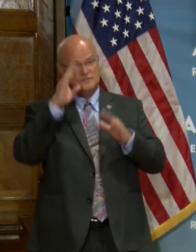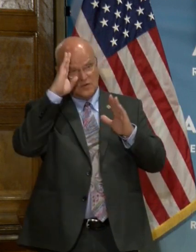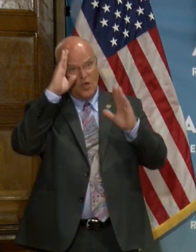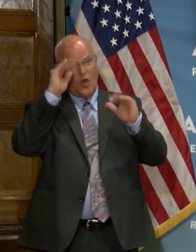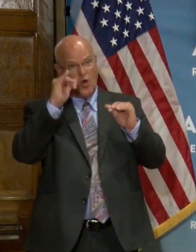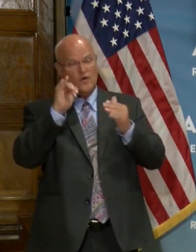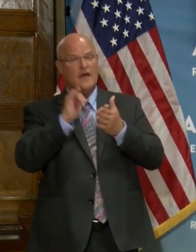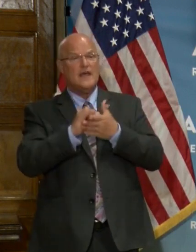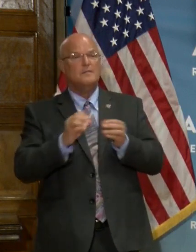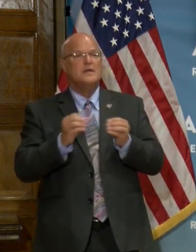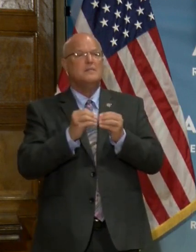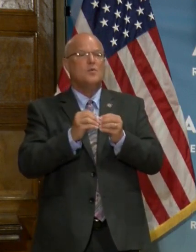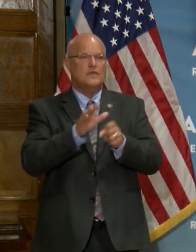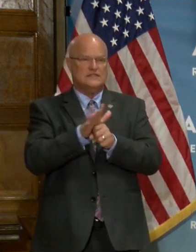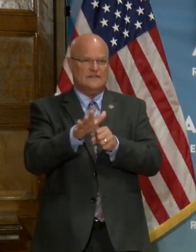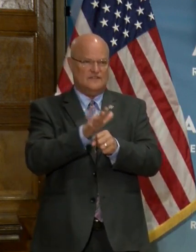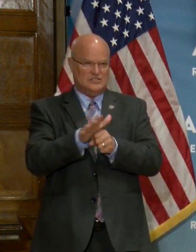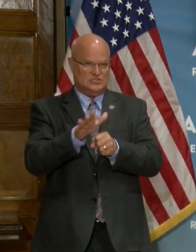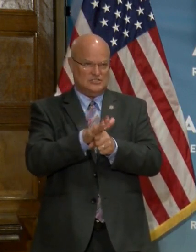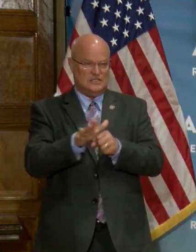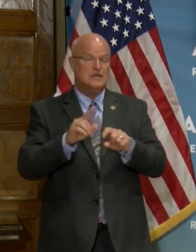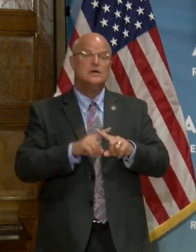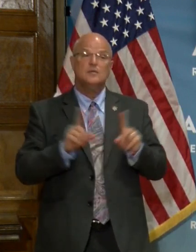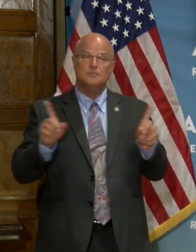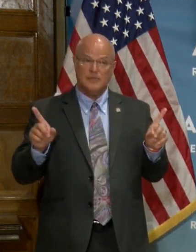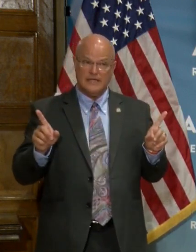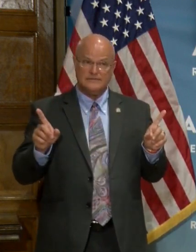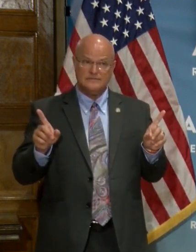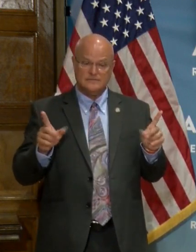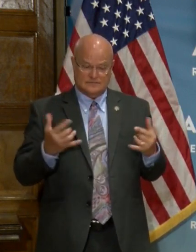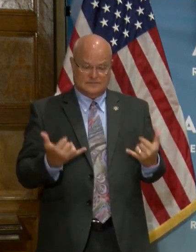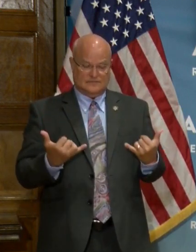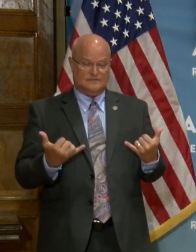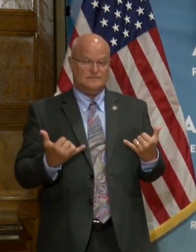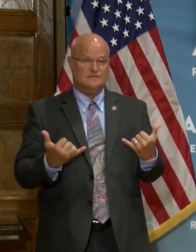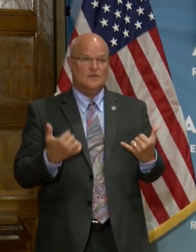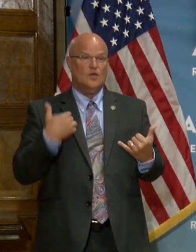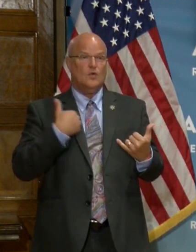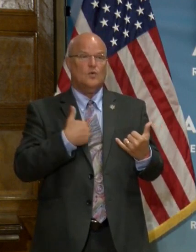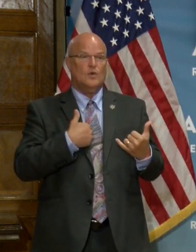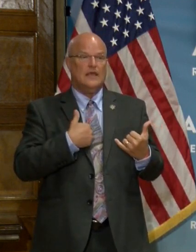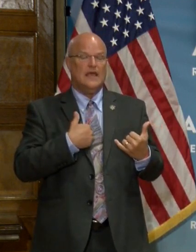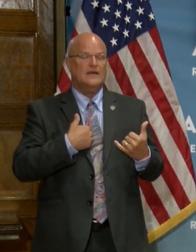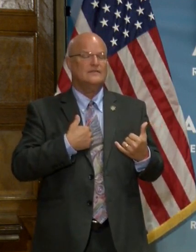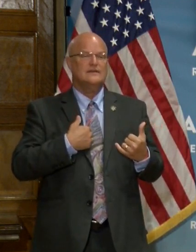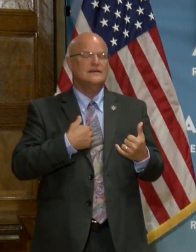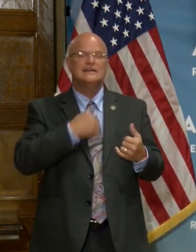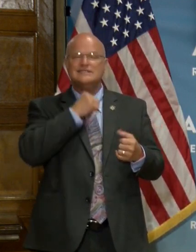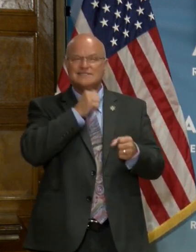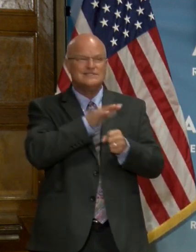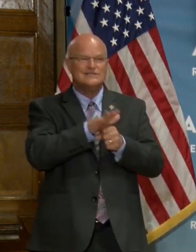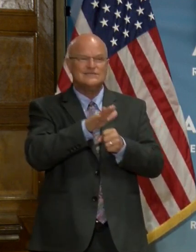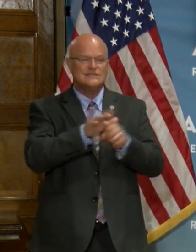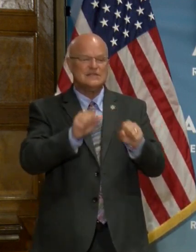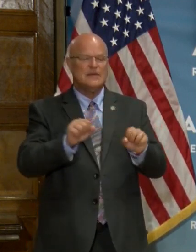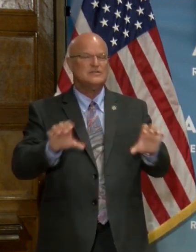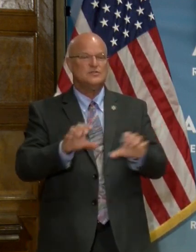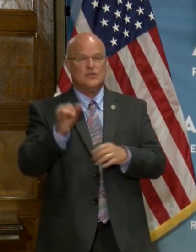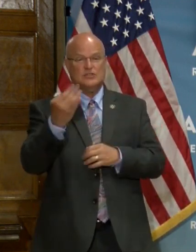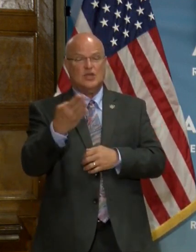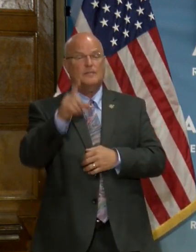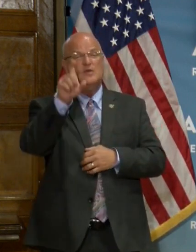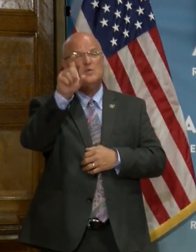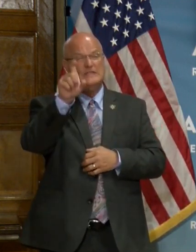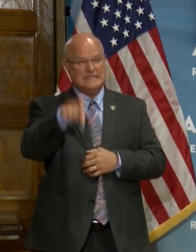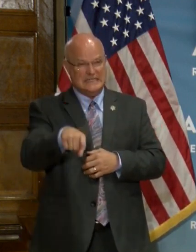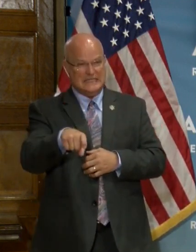hopefully that will be more than sufficient. But right now we have an insufficient capacity to do the job that we